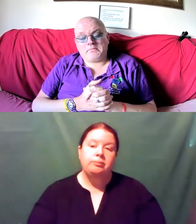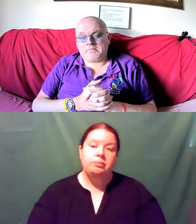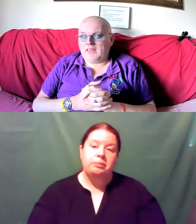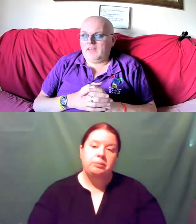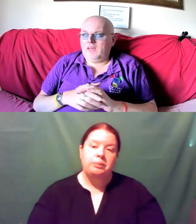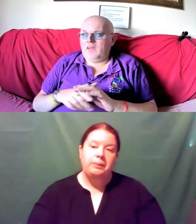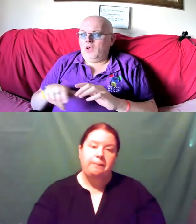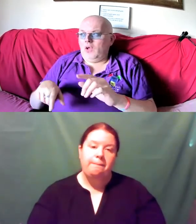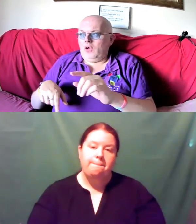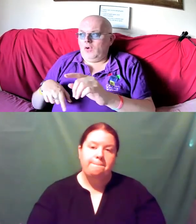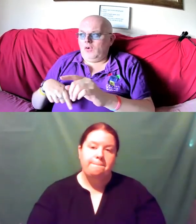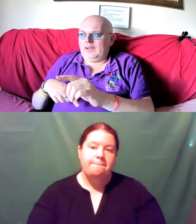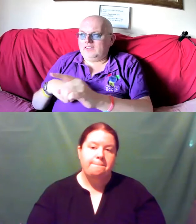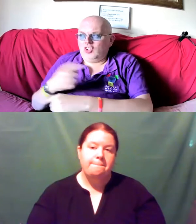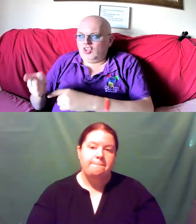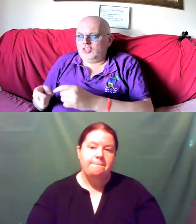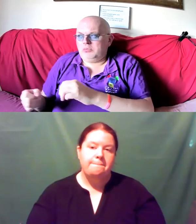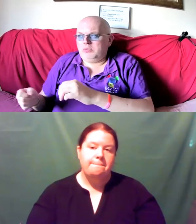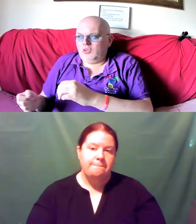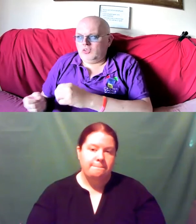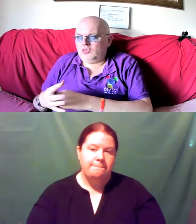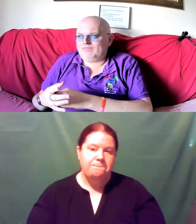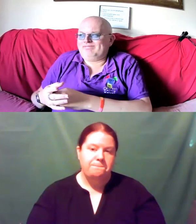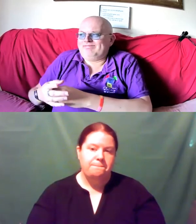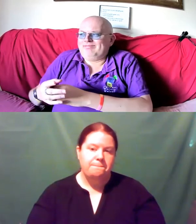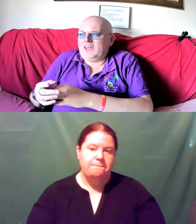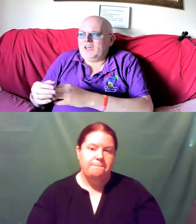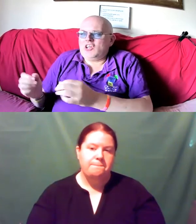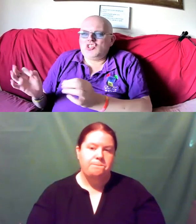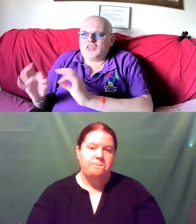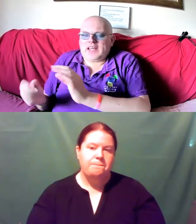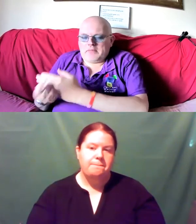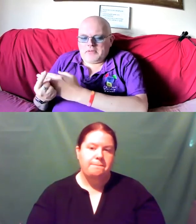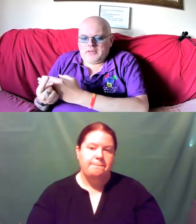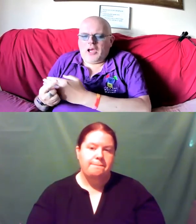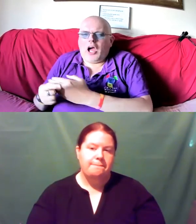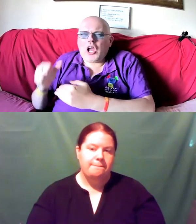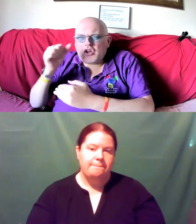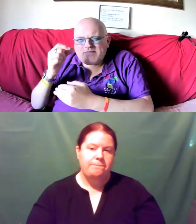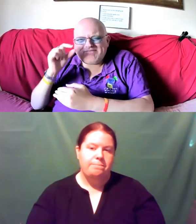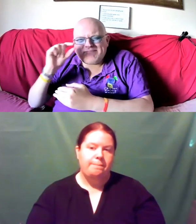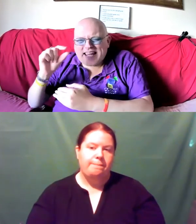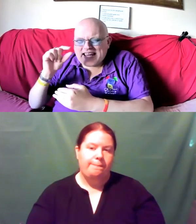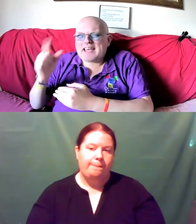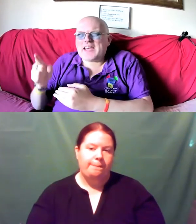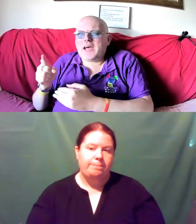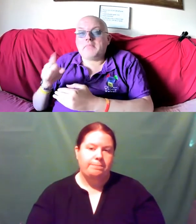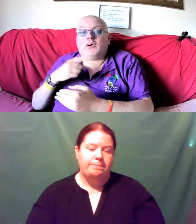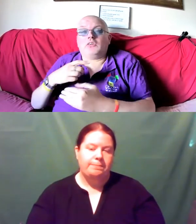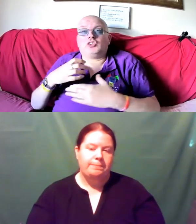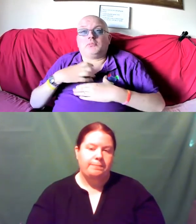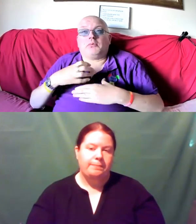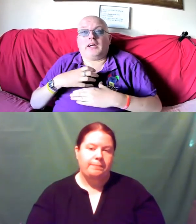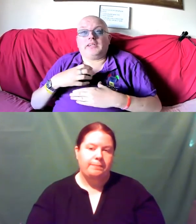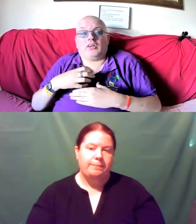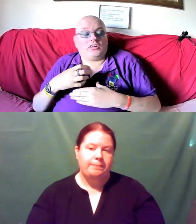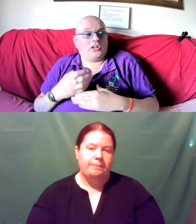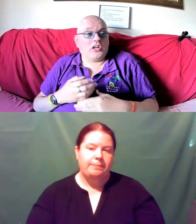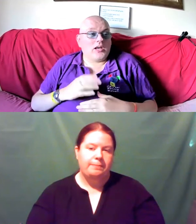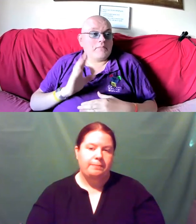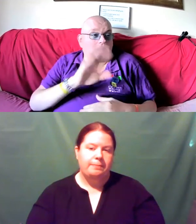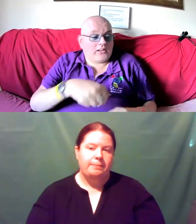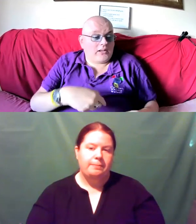really happen until we got back because they wanted to interview us. But yeah, I was aware of a little bit. Right, okay. But the big surprises was coming back, because